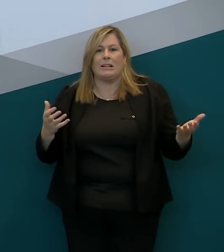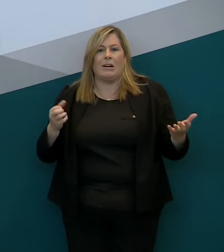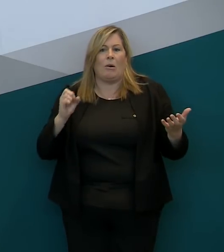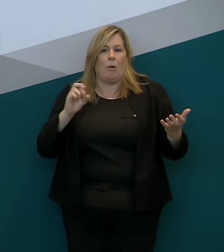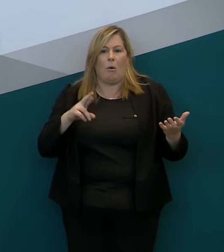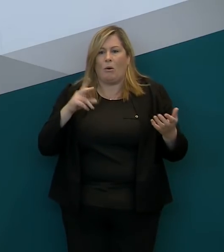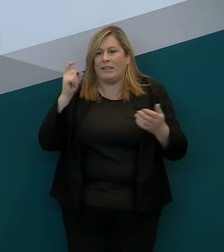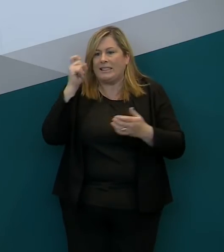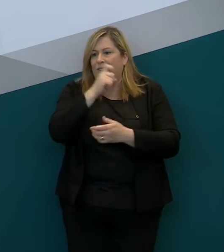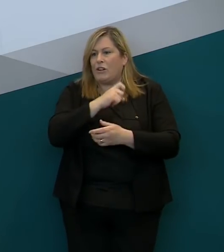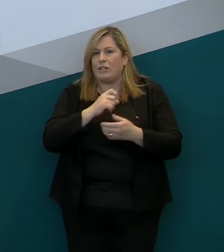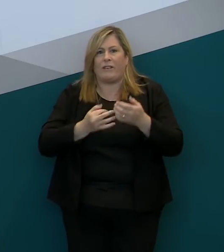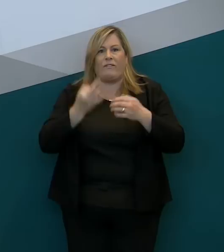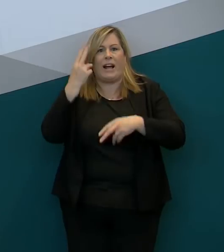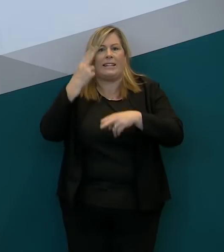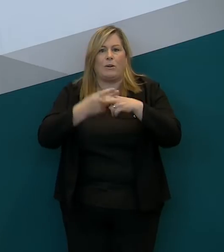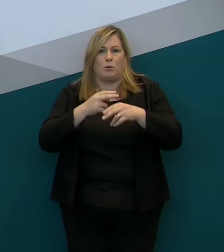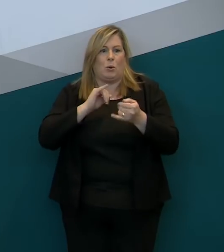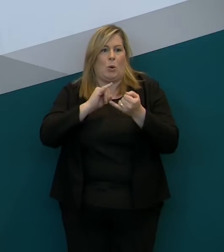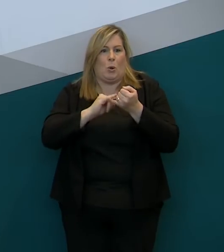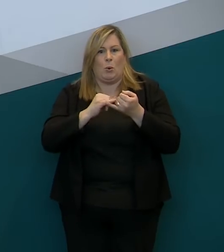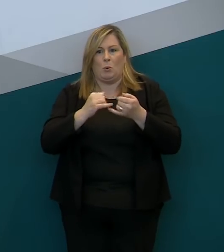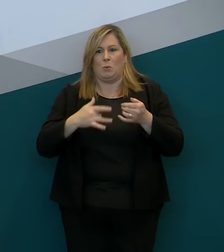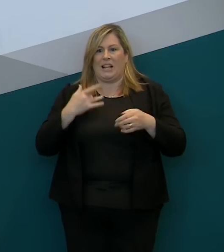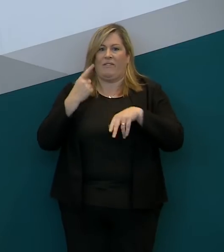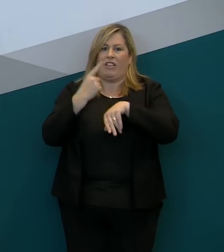be difficulties establishing contacts and so on. So